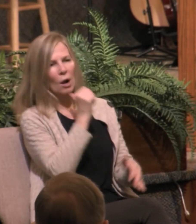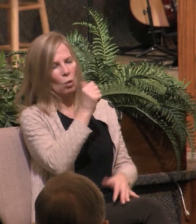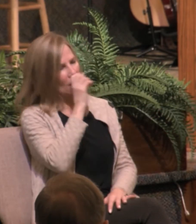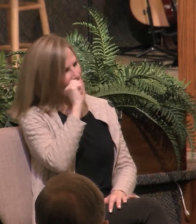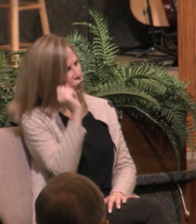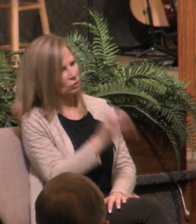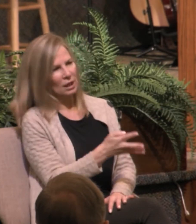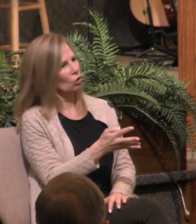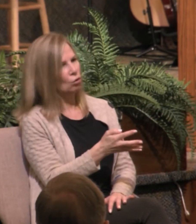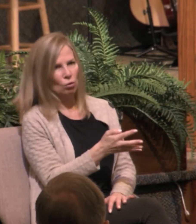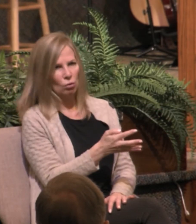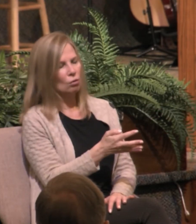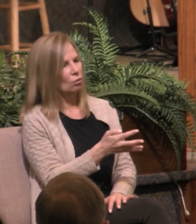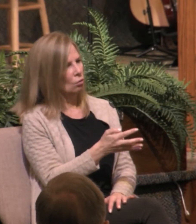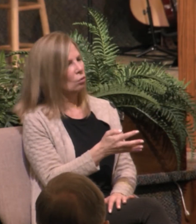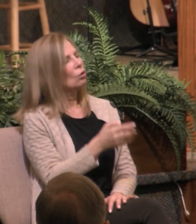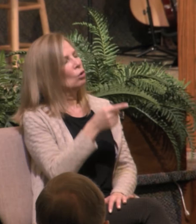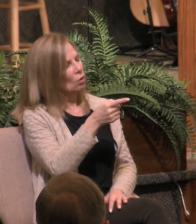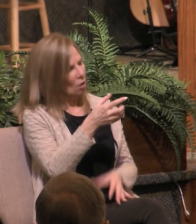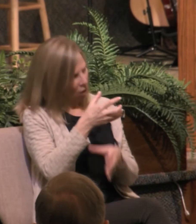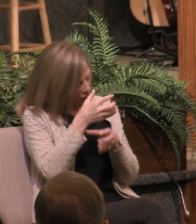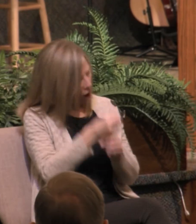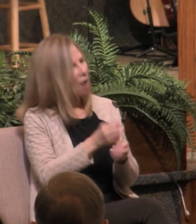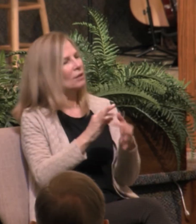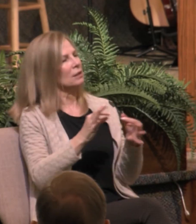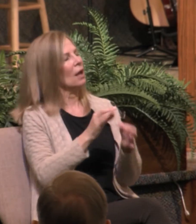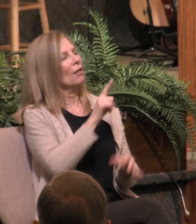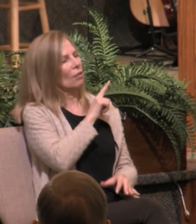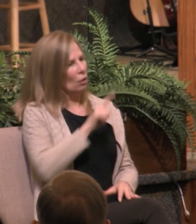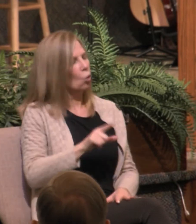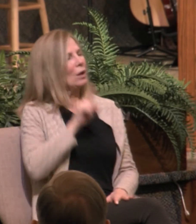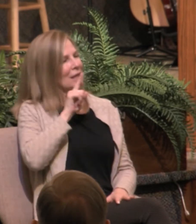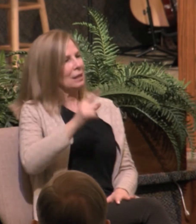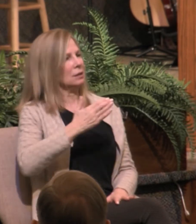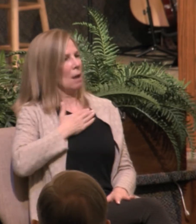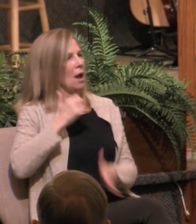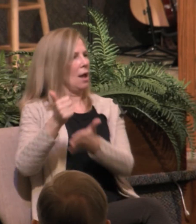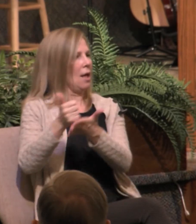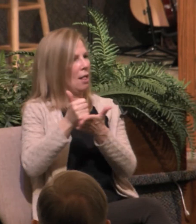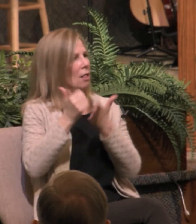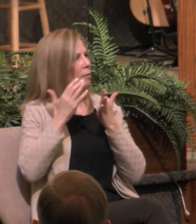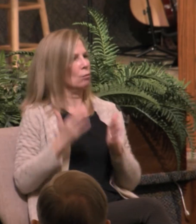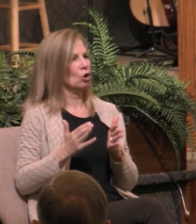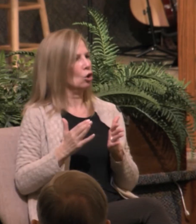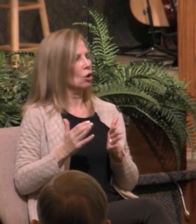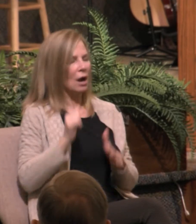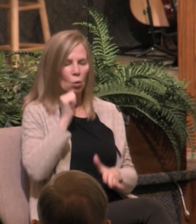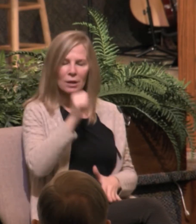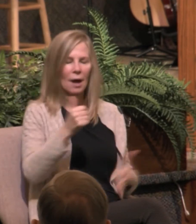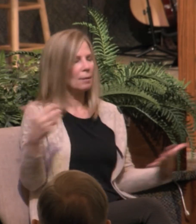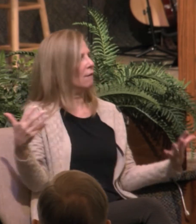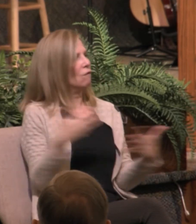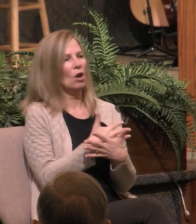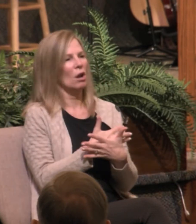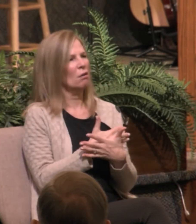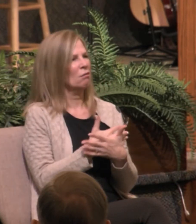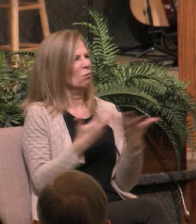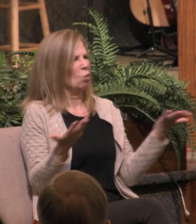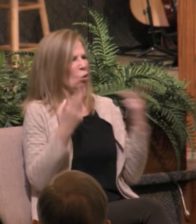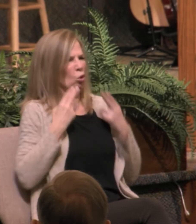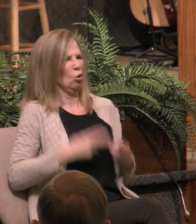you, so that we confidently say, the Lord is my helper. I will not be afraid. What will man do to